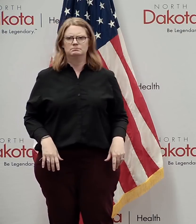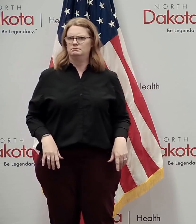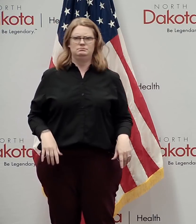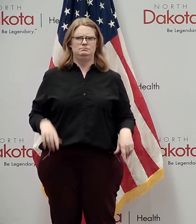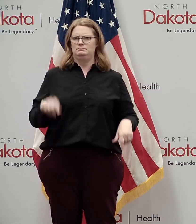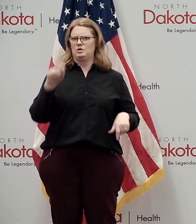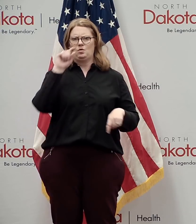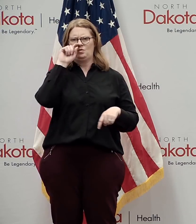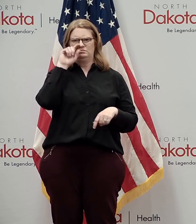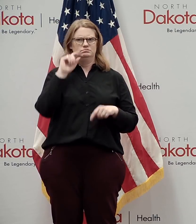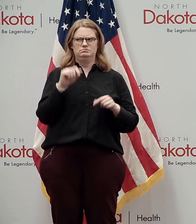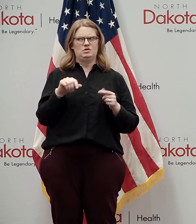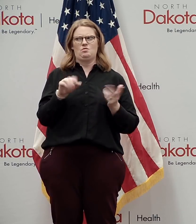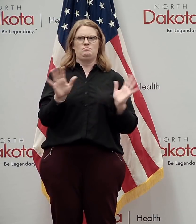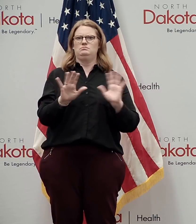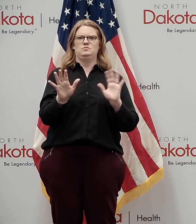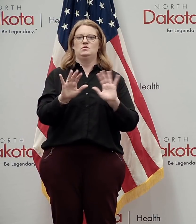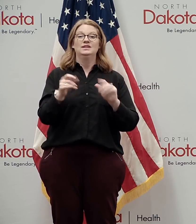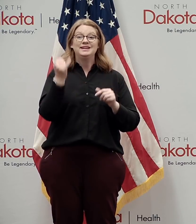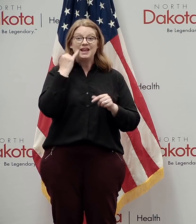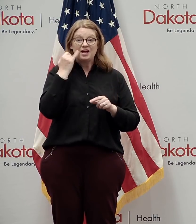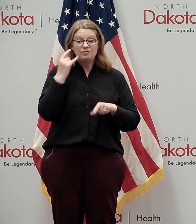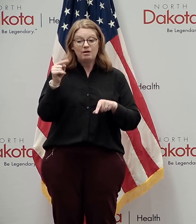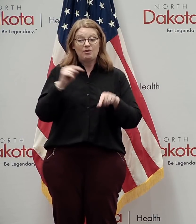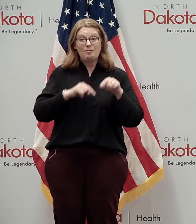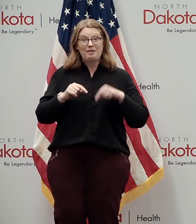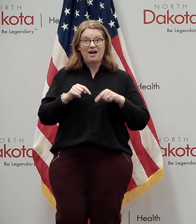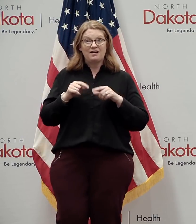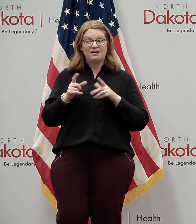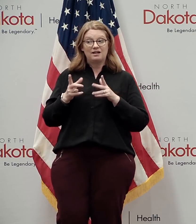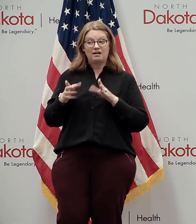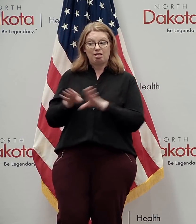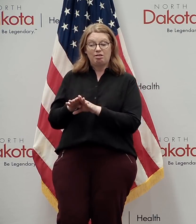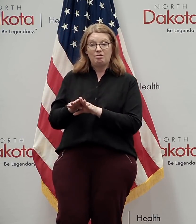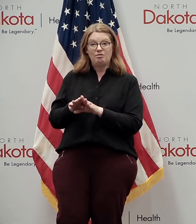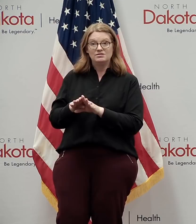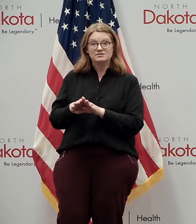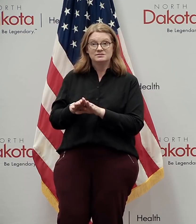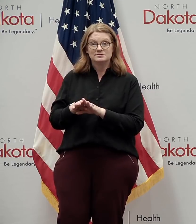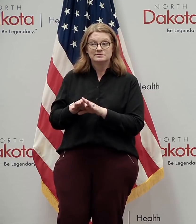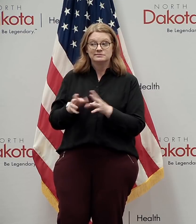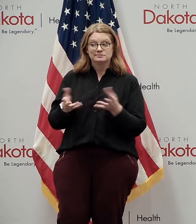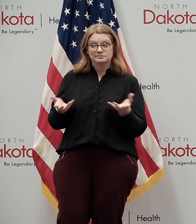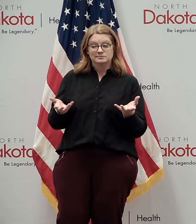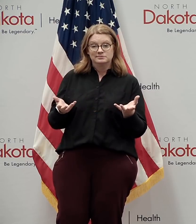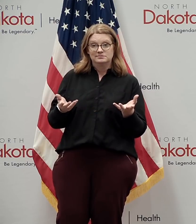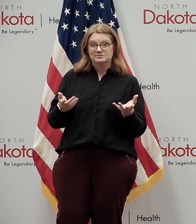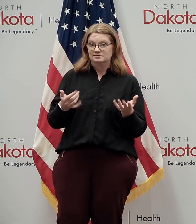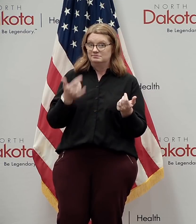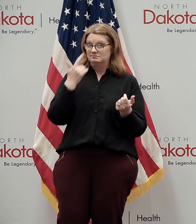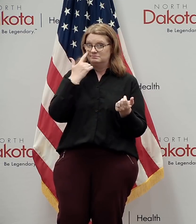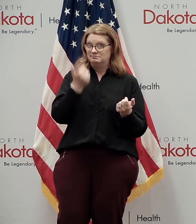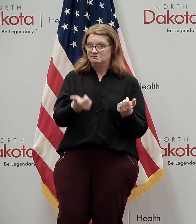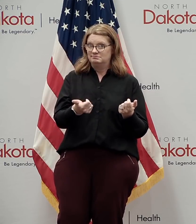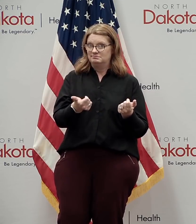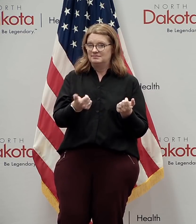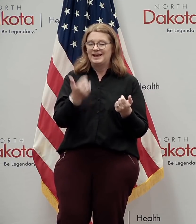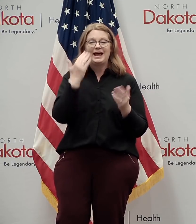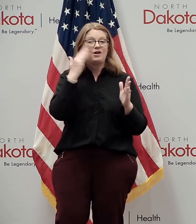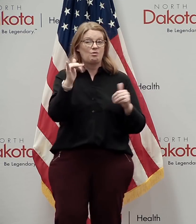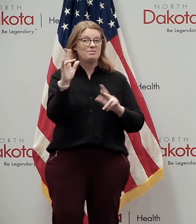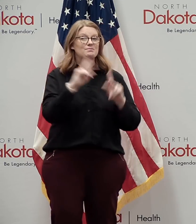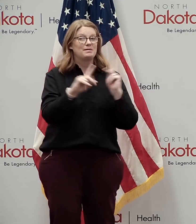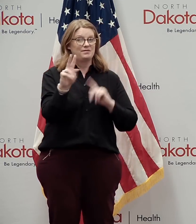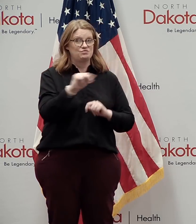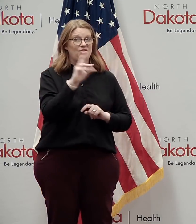back or not depends on what people do, not what government says. And I'm hoping that the people of North Dakota will do things that will help